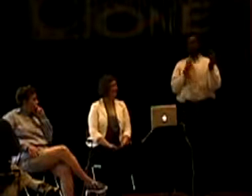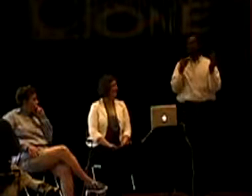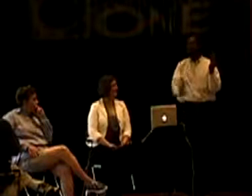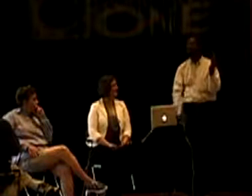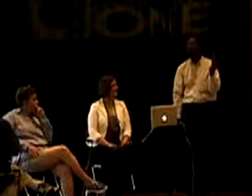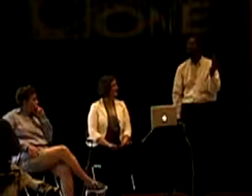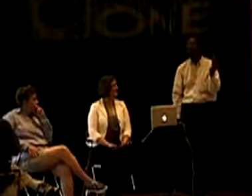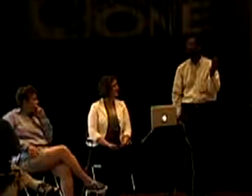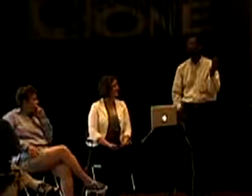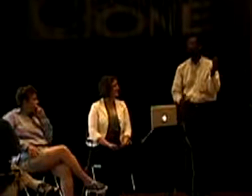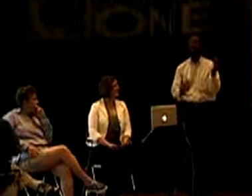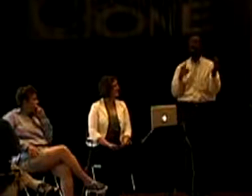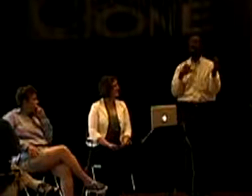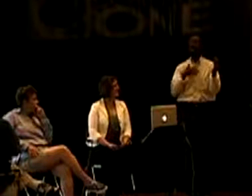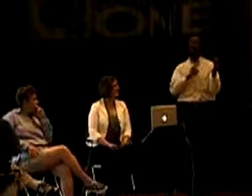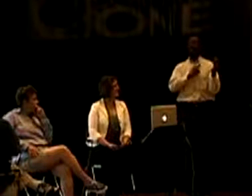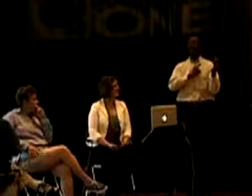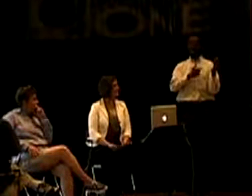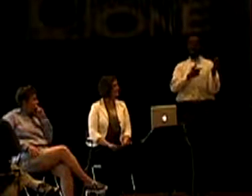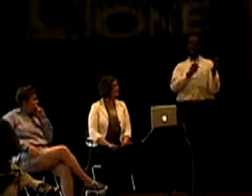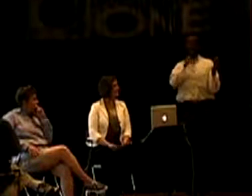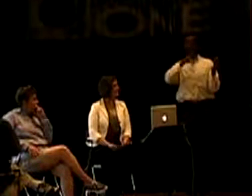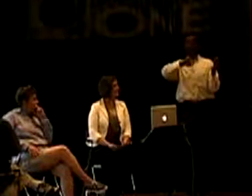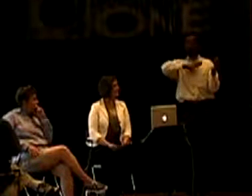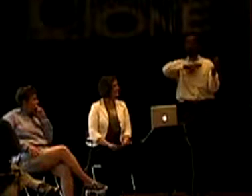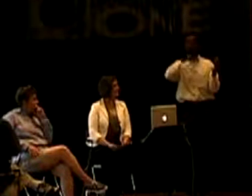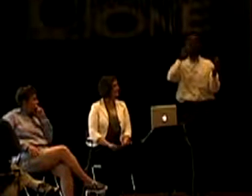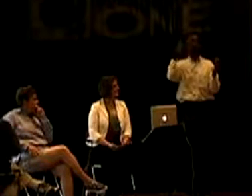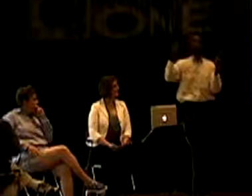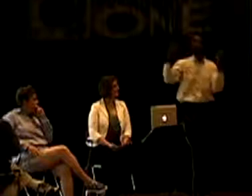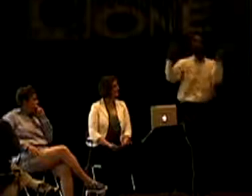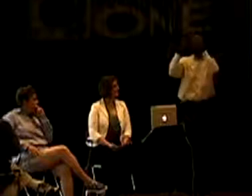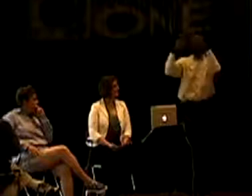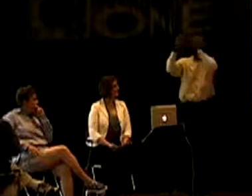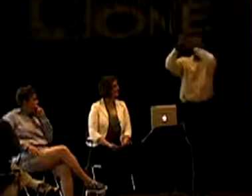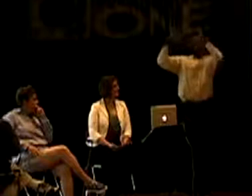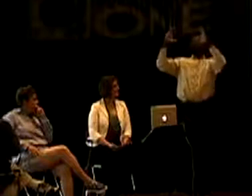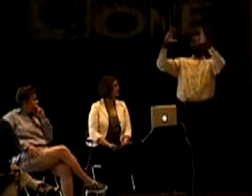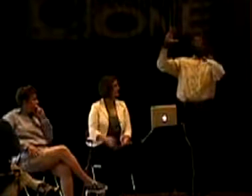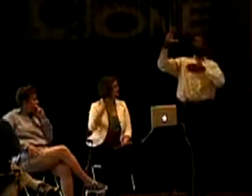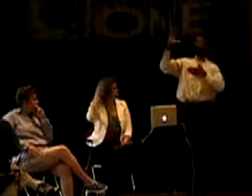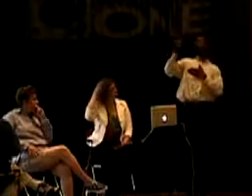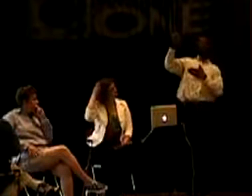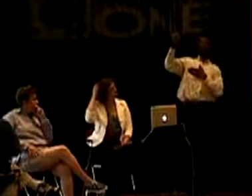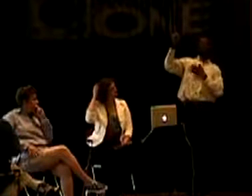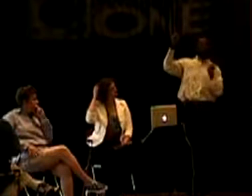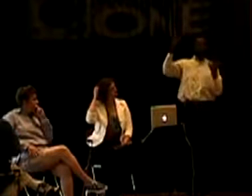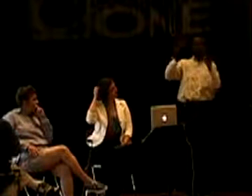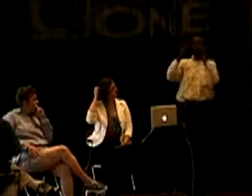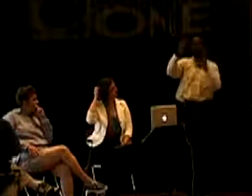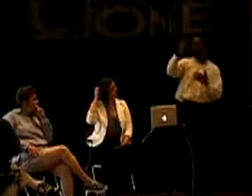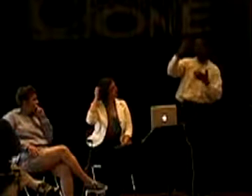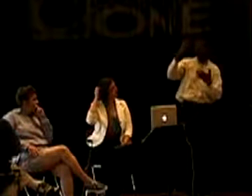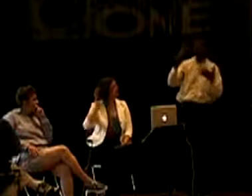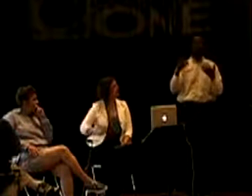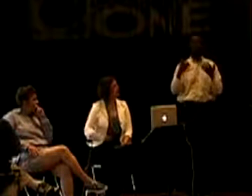it because it didn't achieve what I wanted to achieve. It sort of fell short of what I imagined, except that I